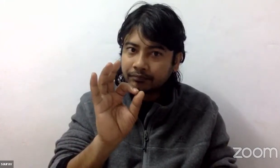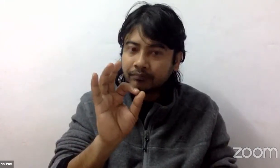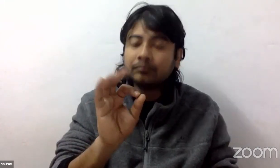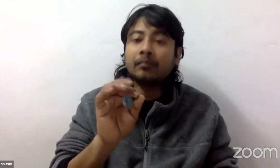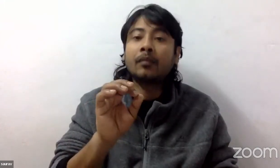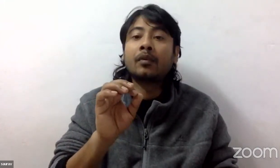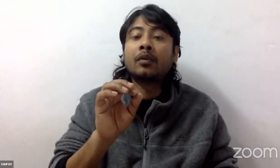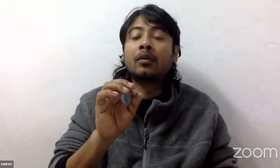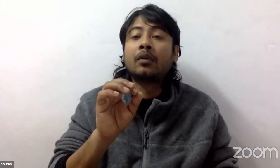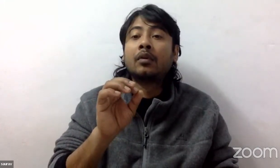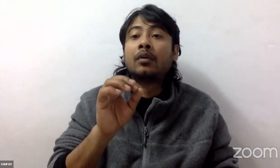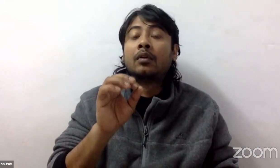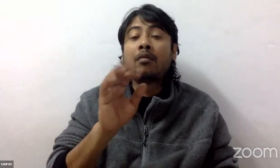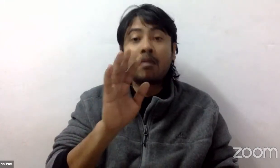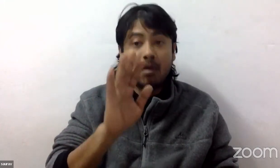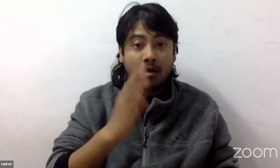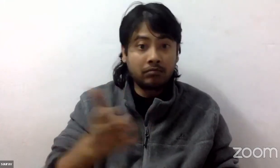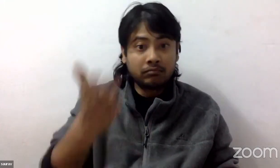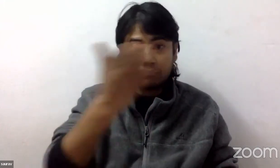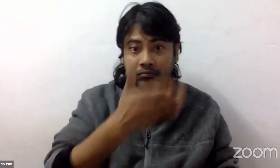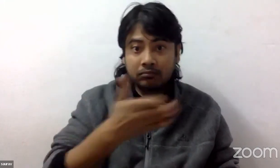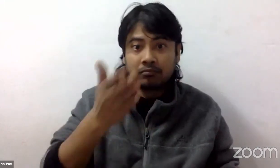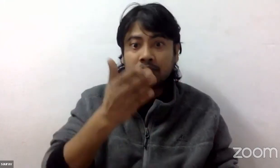the week, we'll have a question answer session.